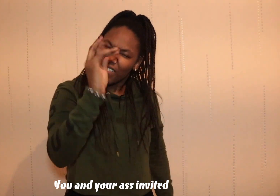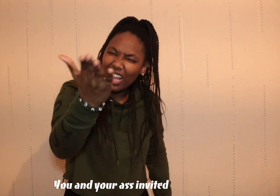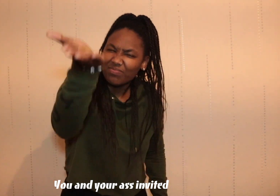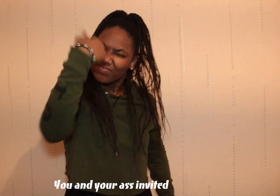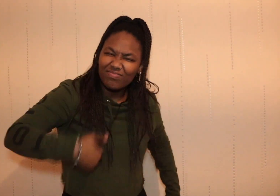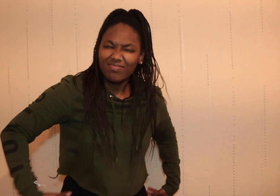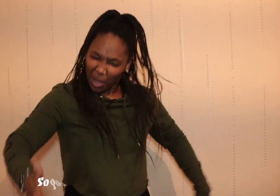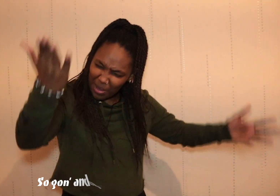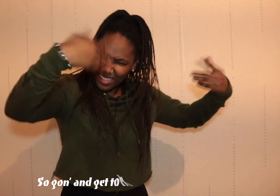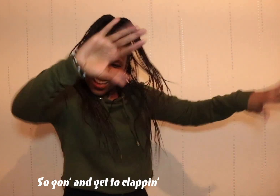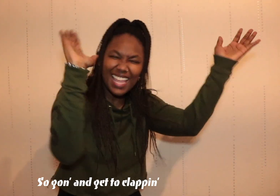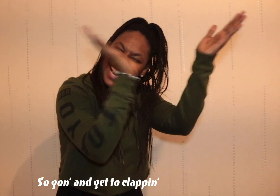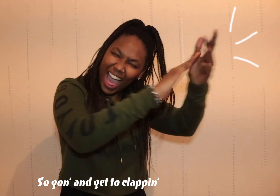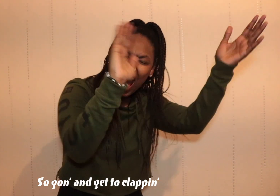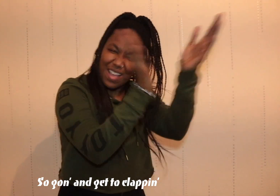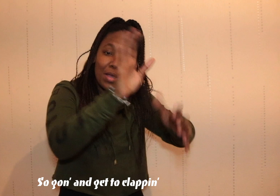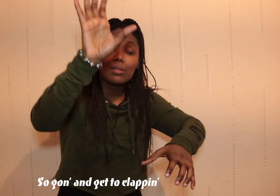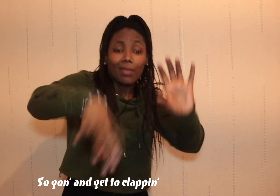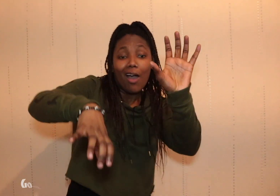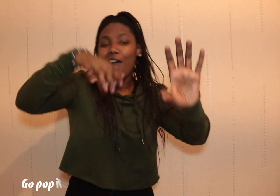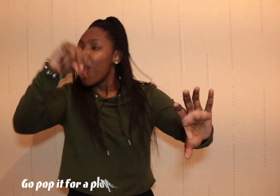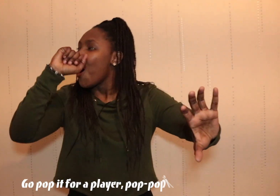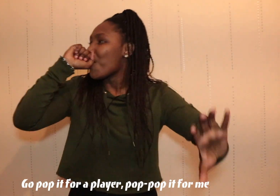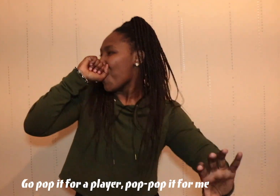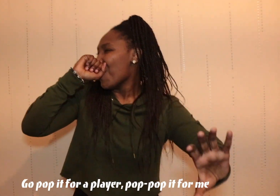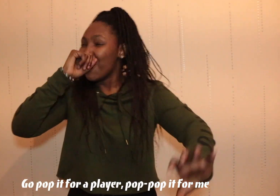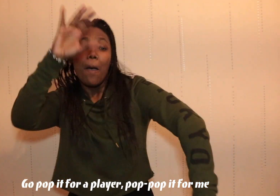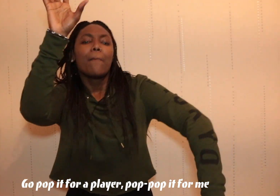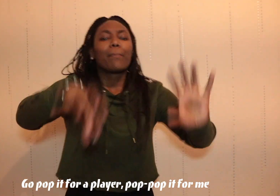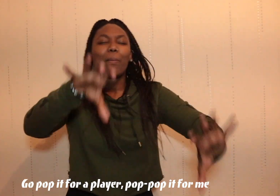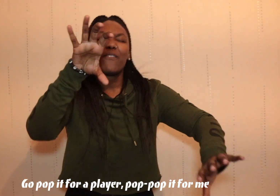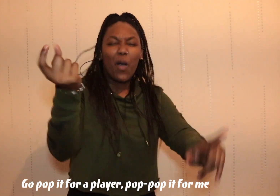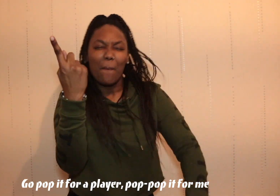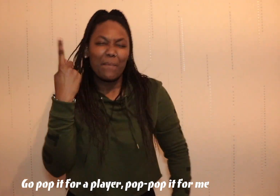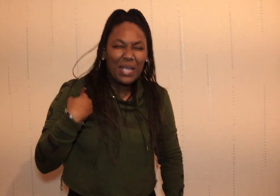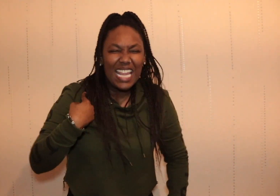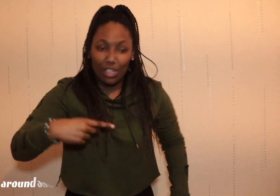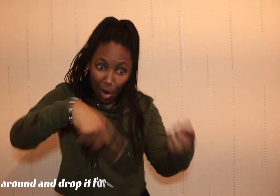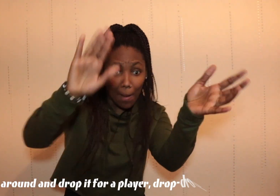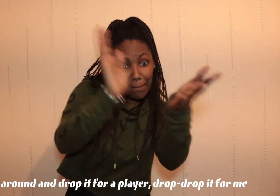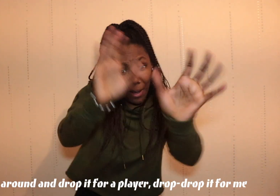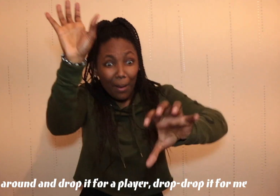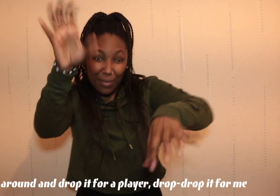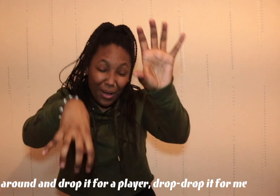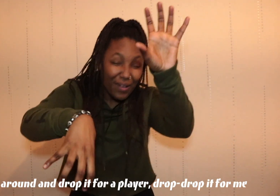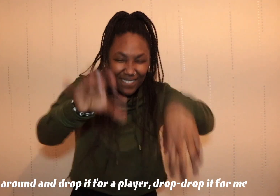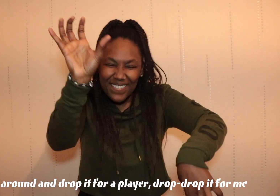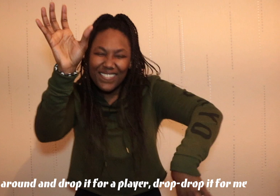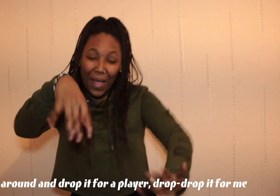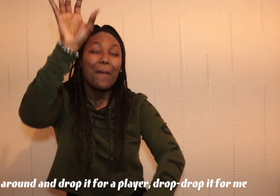invited So gone and get to clappin' Go pop it for a plan, pop, pop it for me Turn around and drop it for a plan, drop,